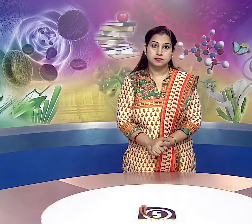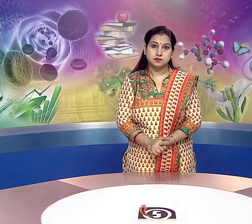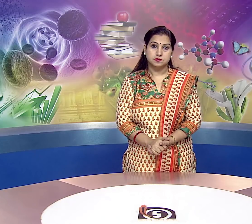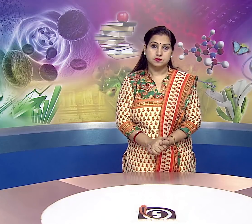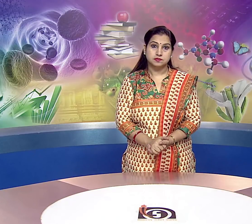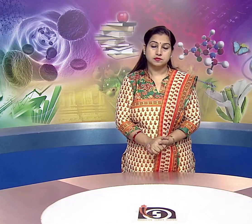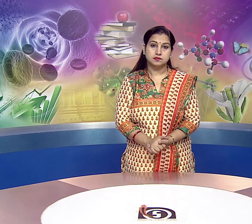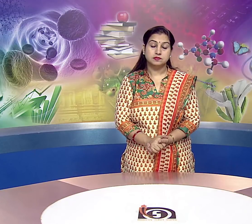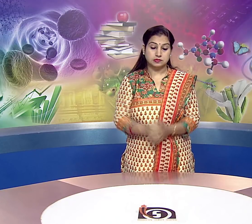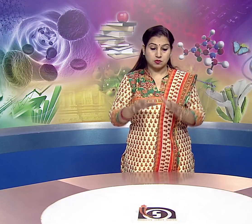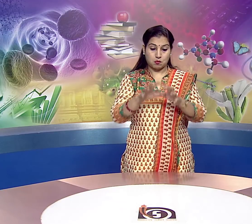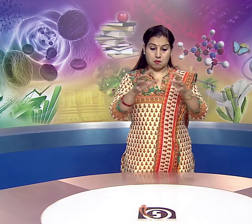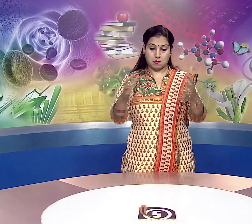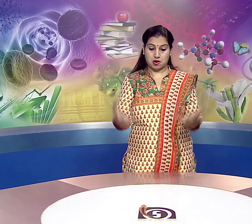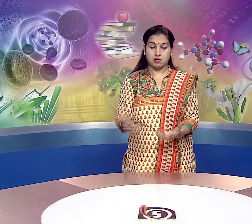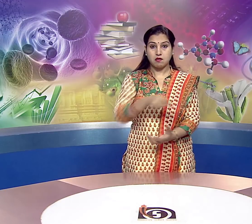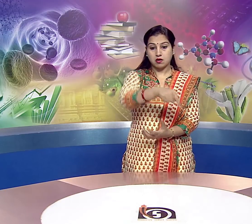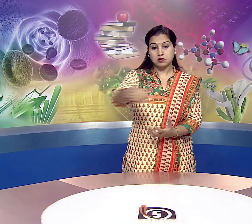of the planet Earth,